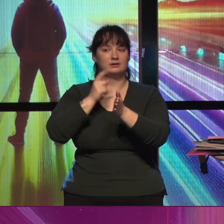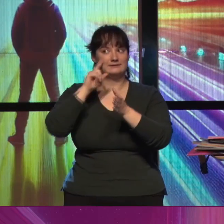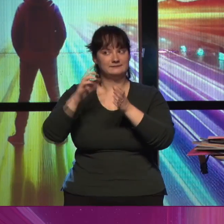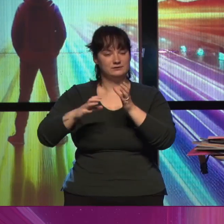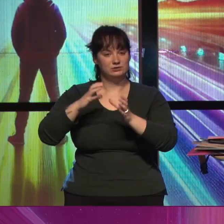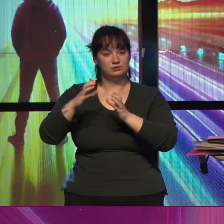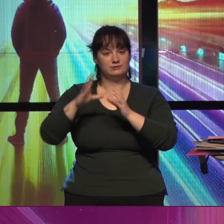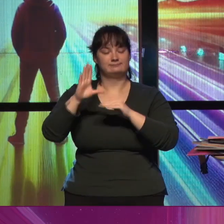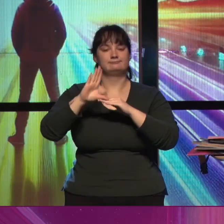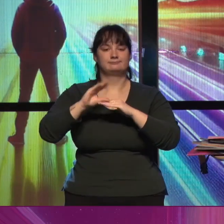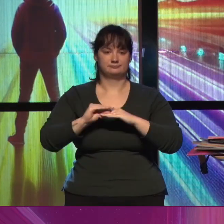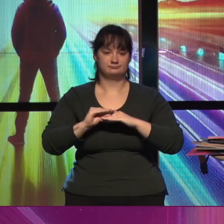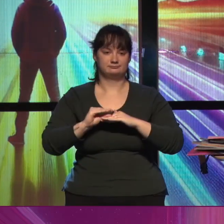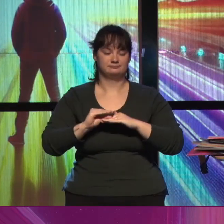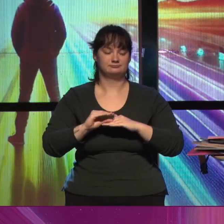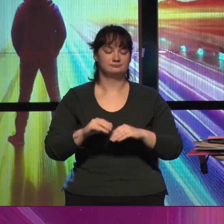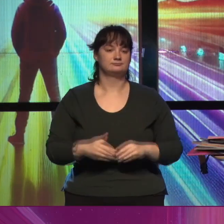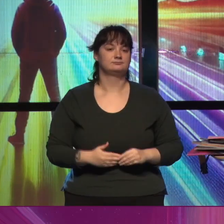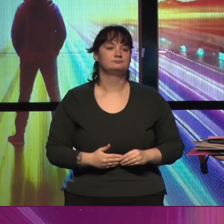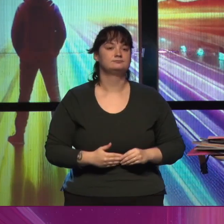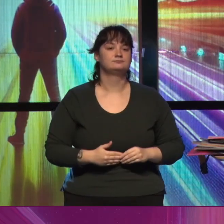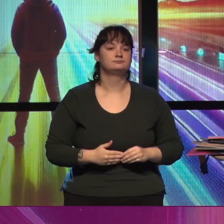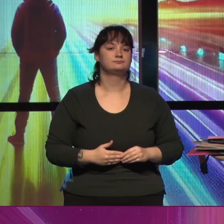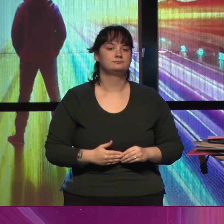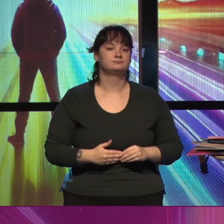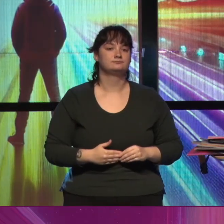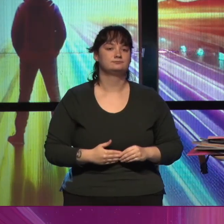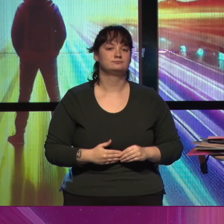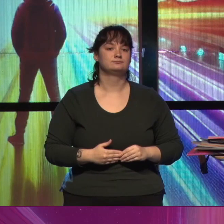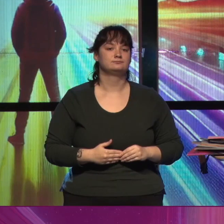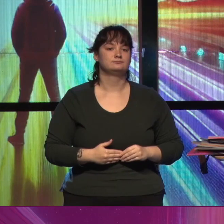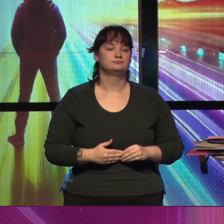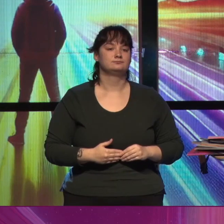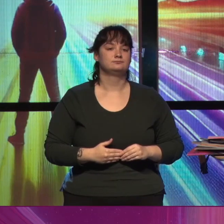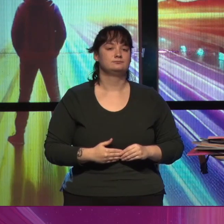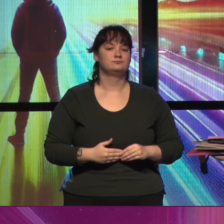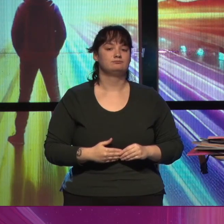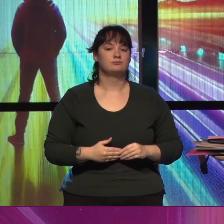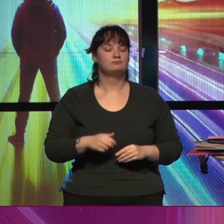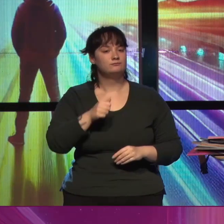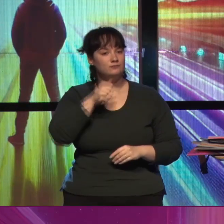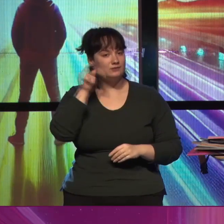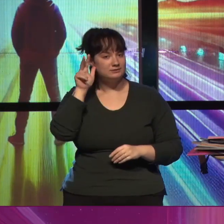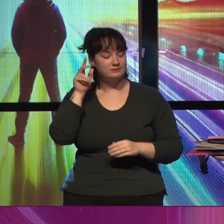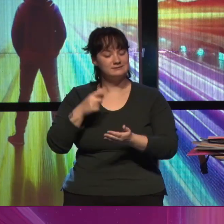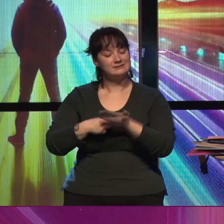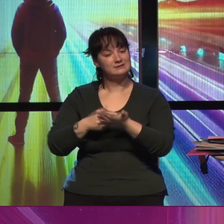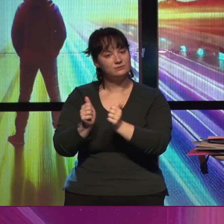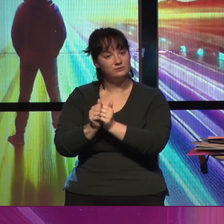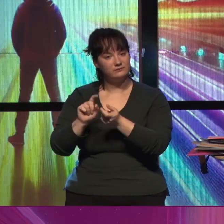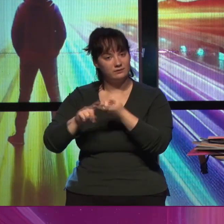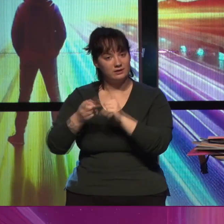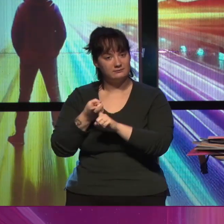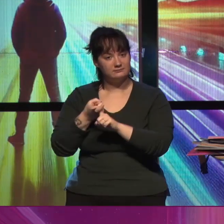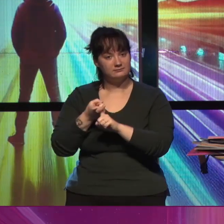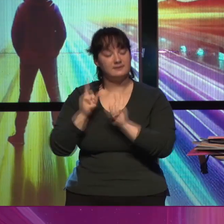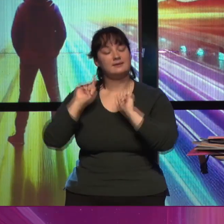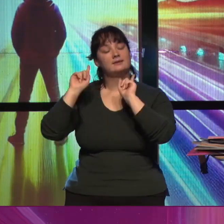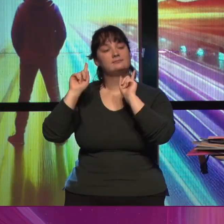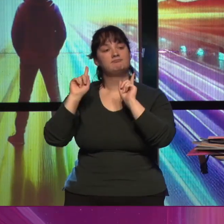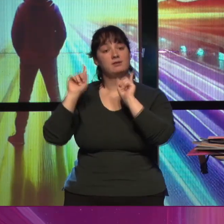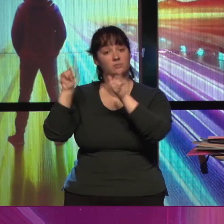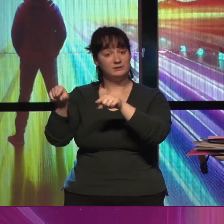down. So I was having a conversation with a friend the other day, and they told me that they went to see